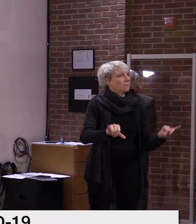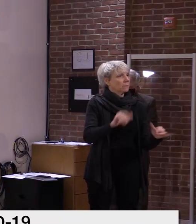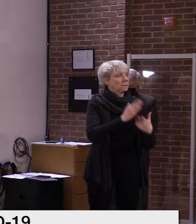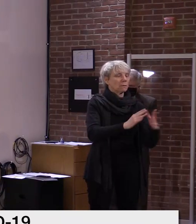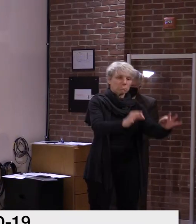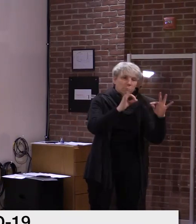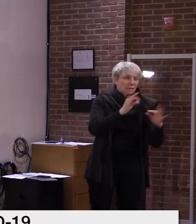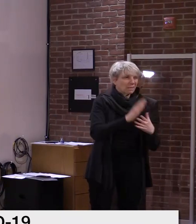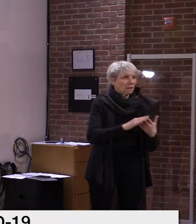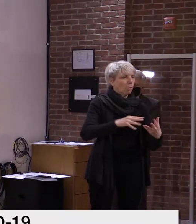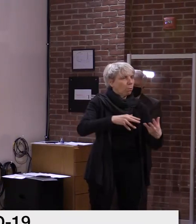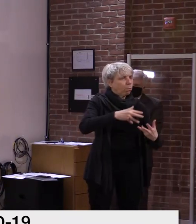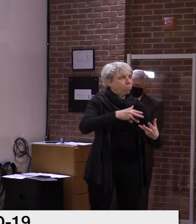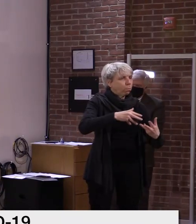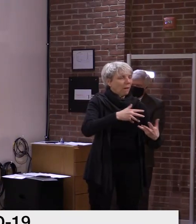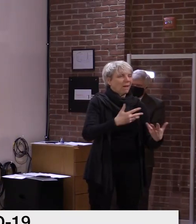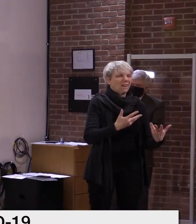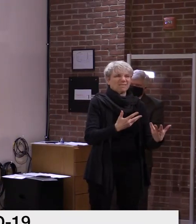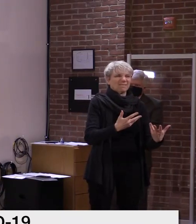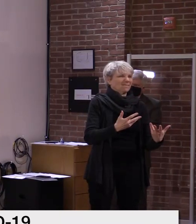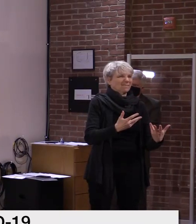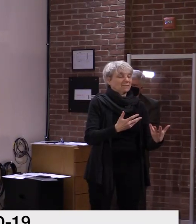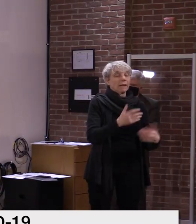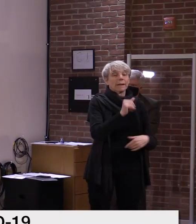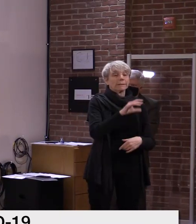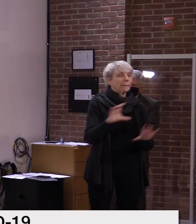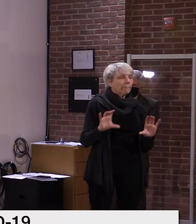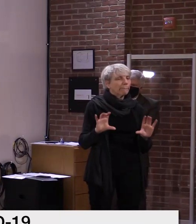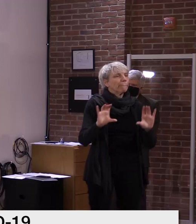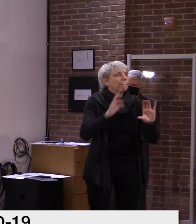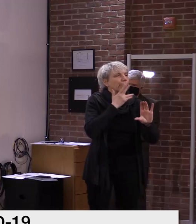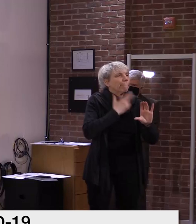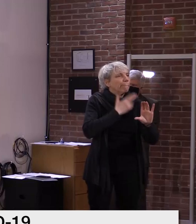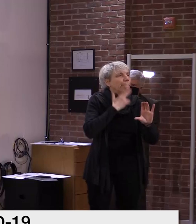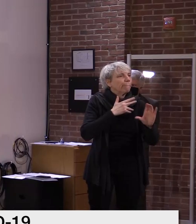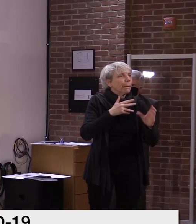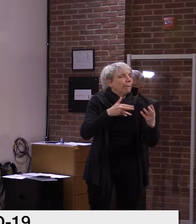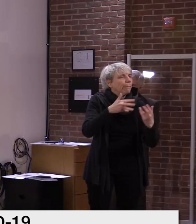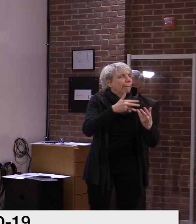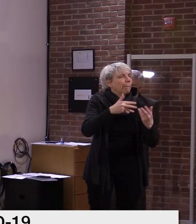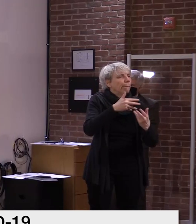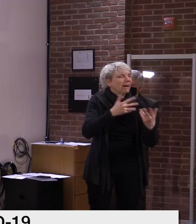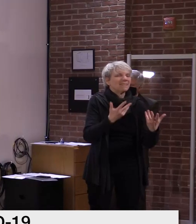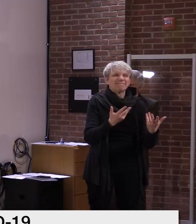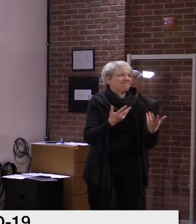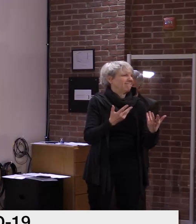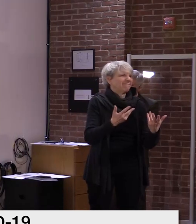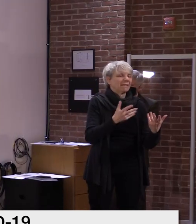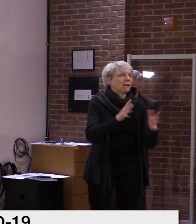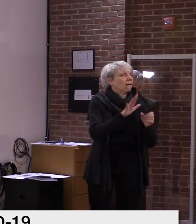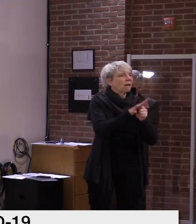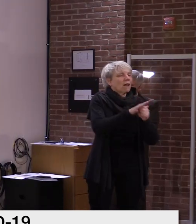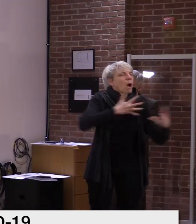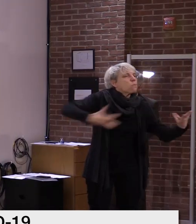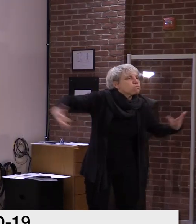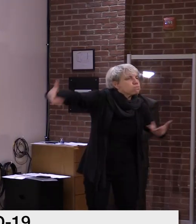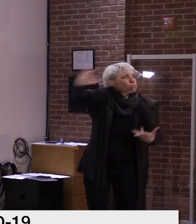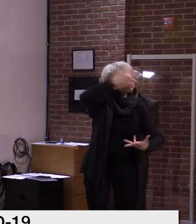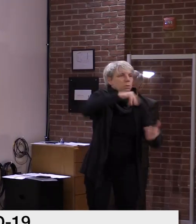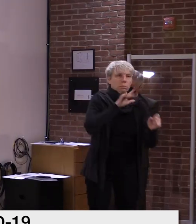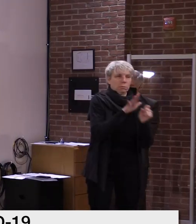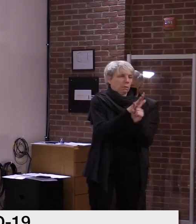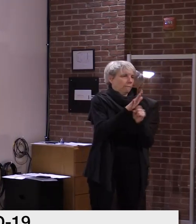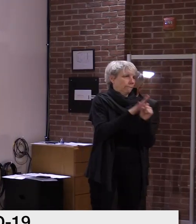air conditioning units are just standalone and don't exchange the air and could be stifling in some